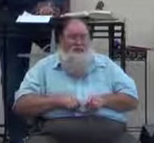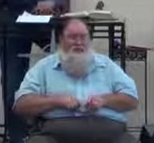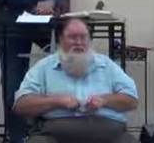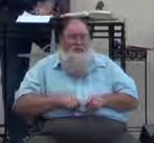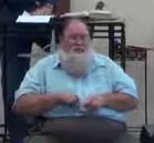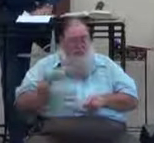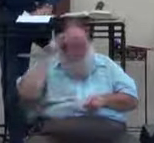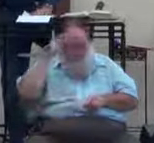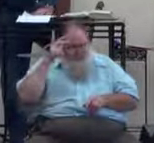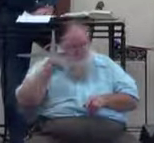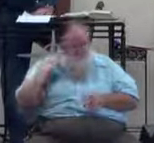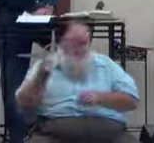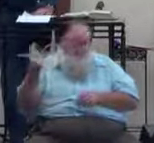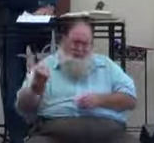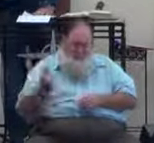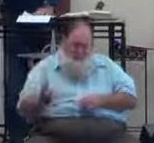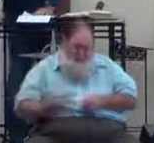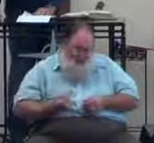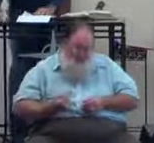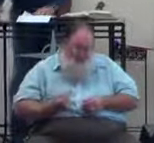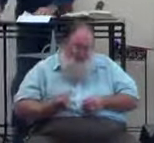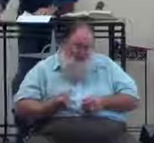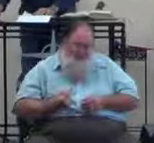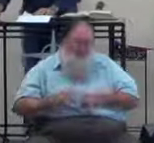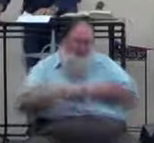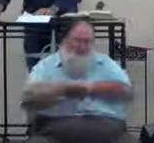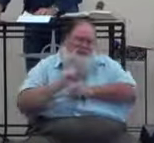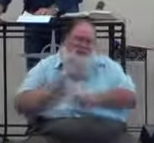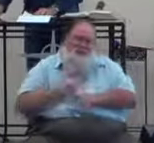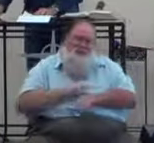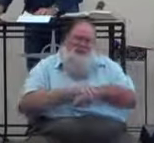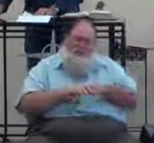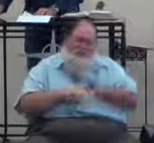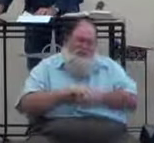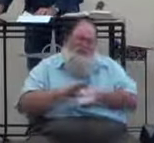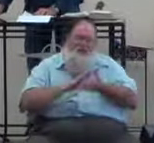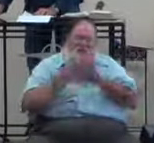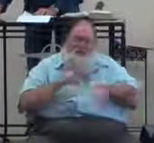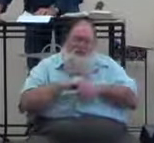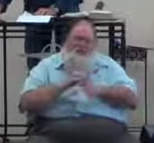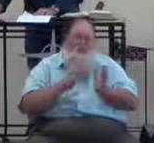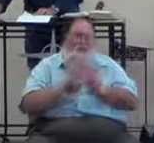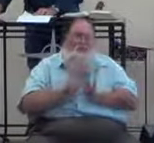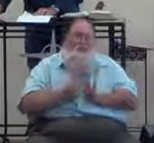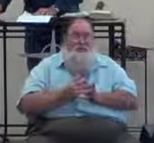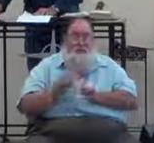Satan comes to steal our comfort and peace in Jesus. Does anybody notice that?